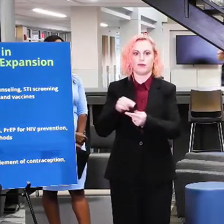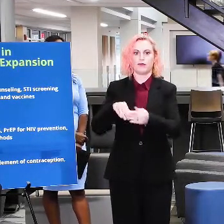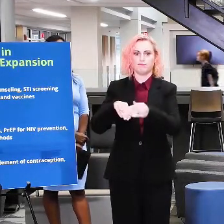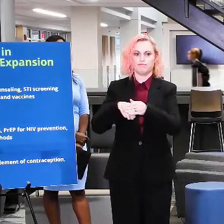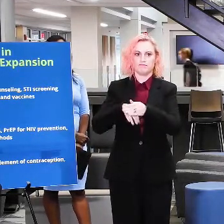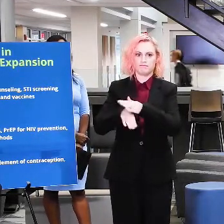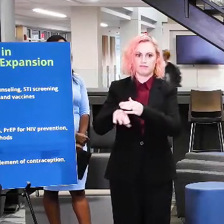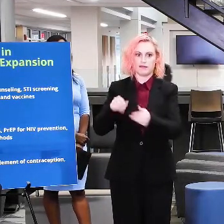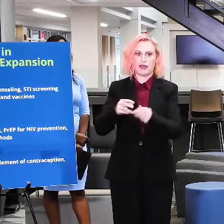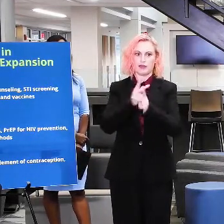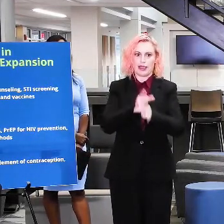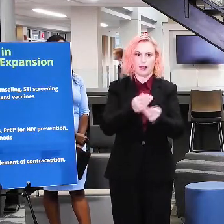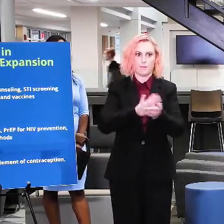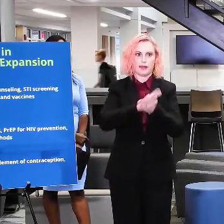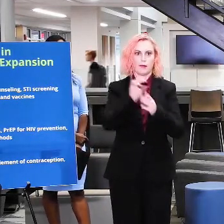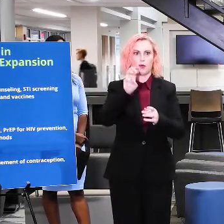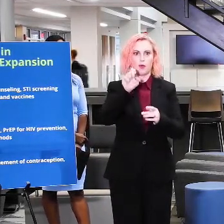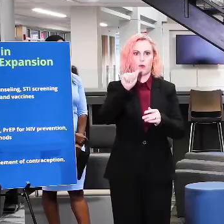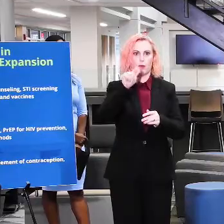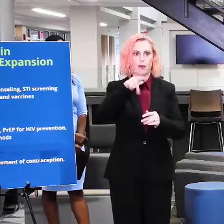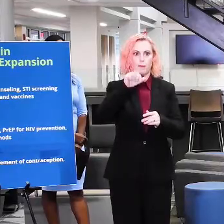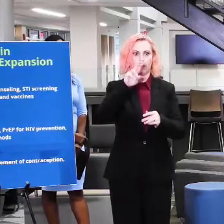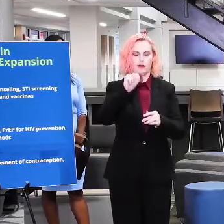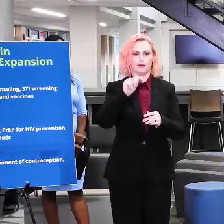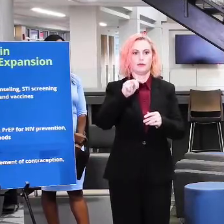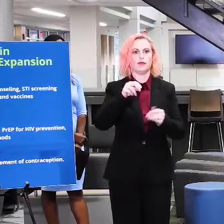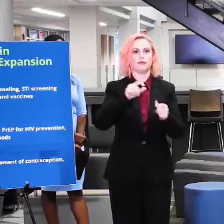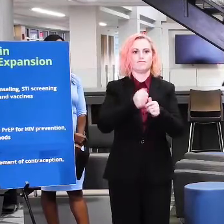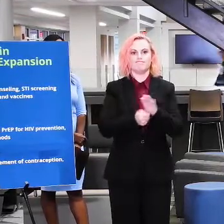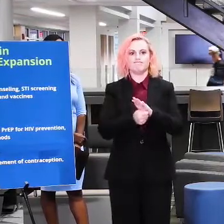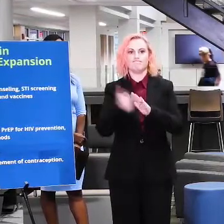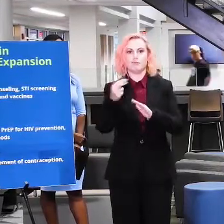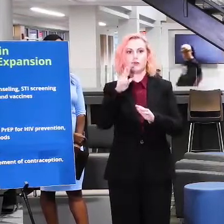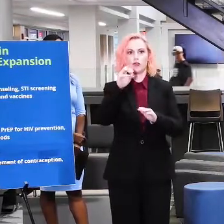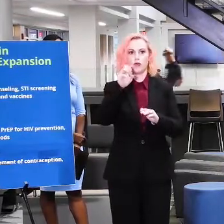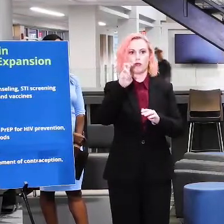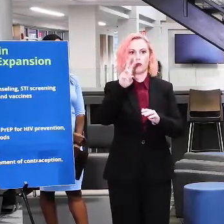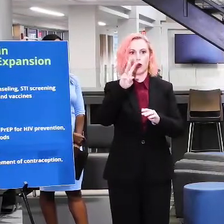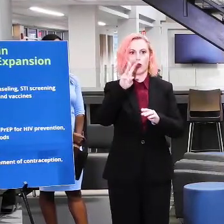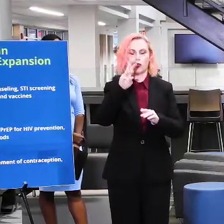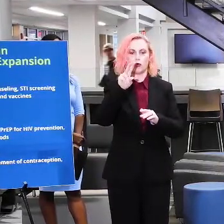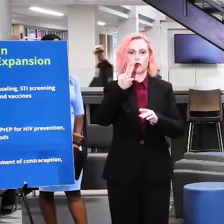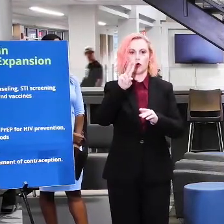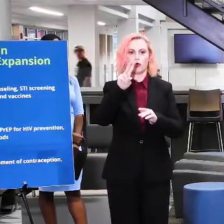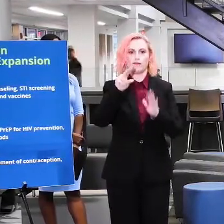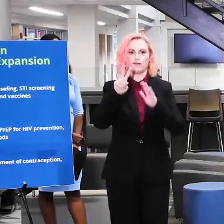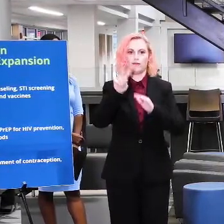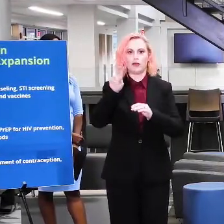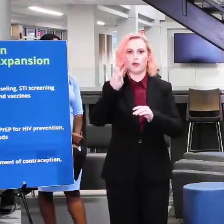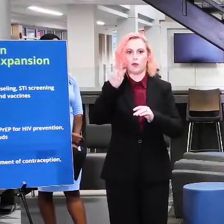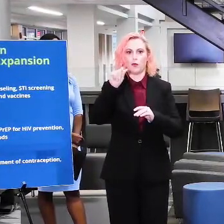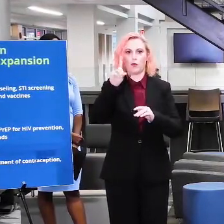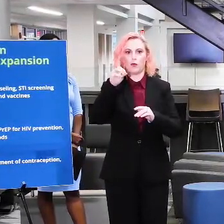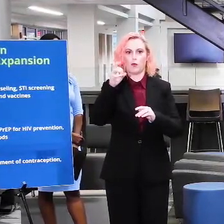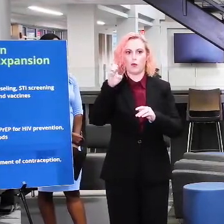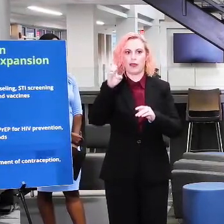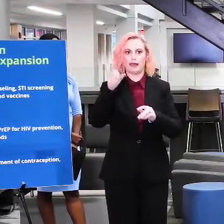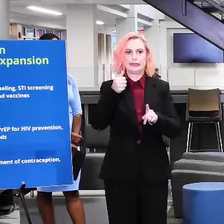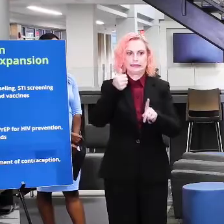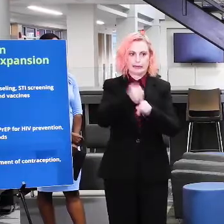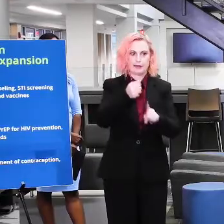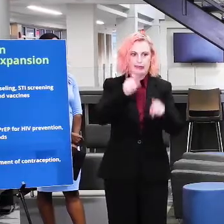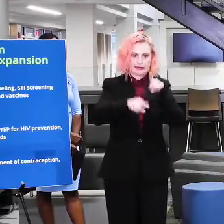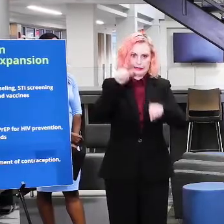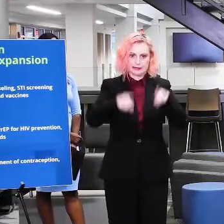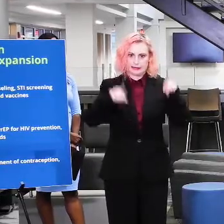weaponized. The repealing of Roe v. Wade and its impact of that decision will vary from state to